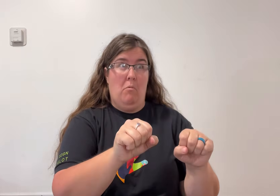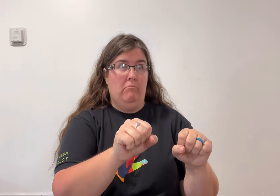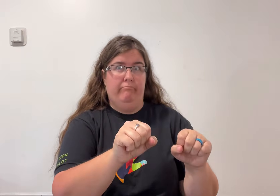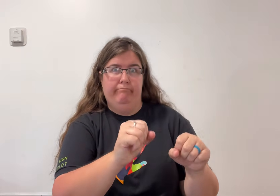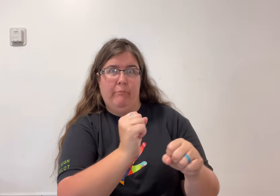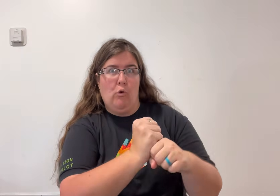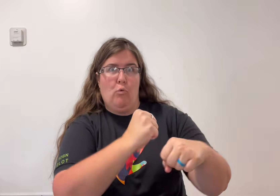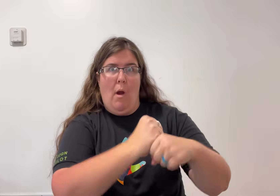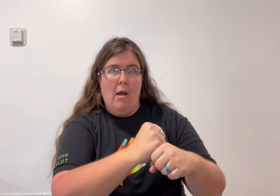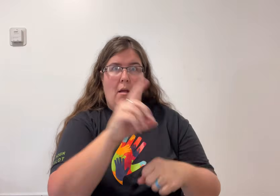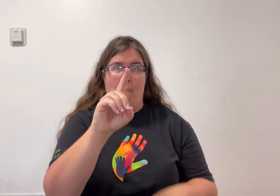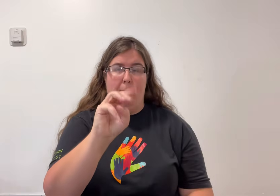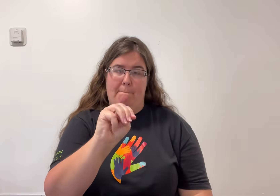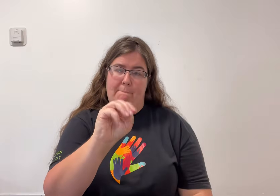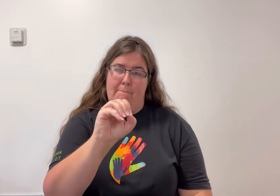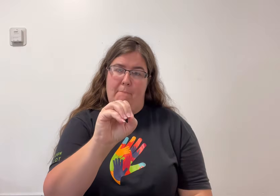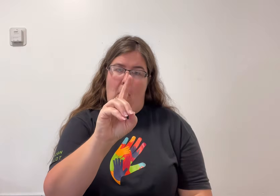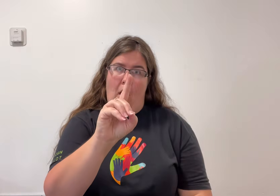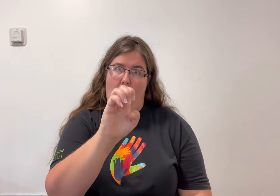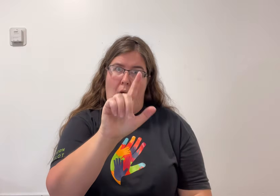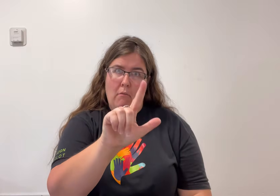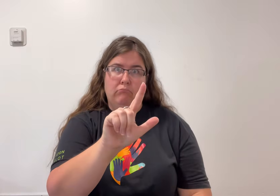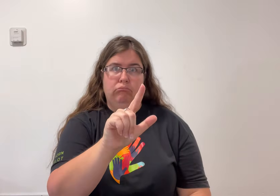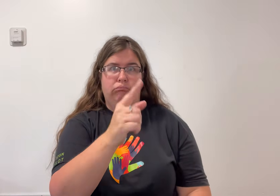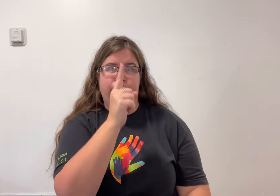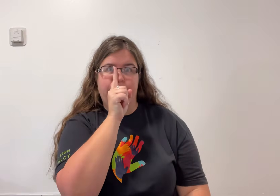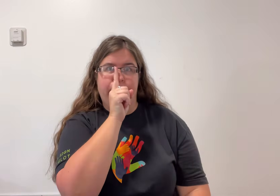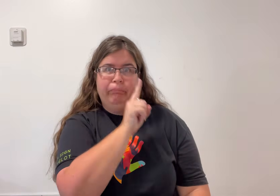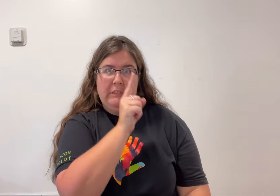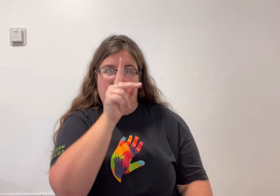close to making models or fake people sign,